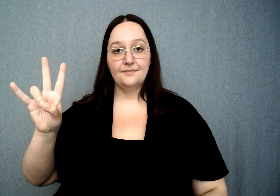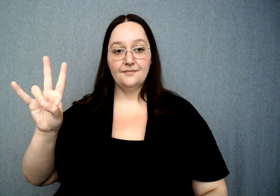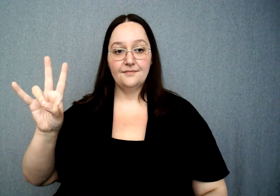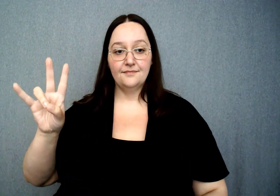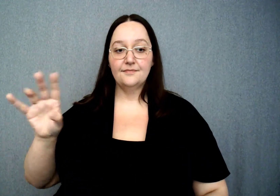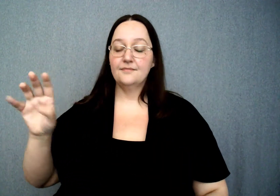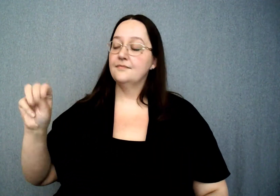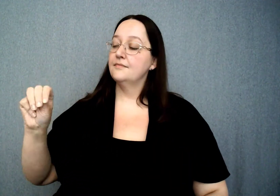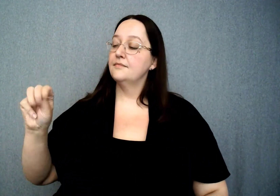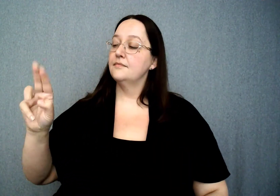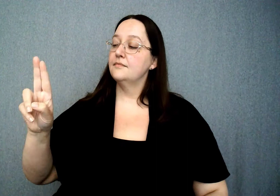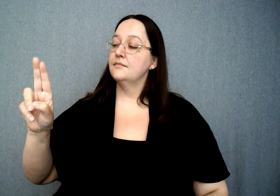Number 37,